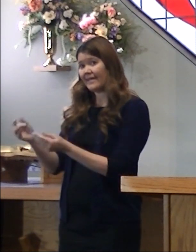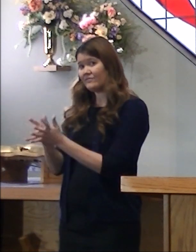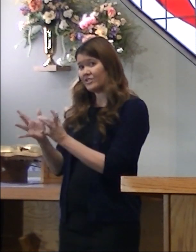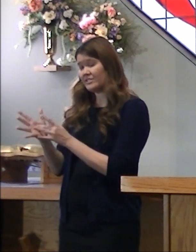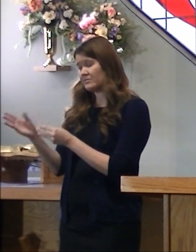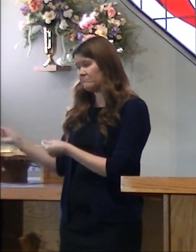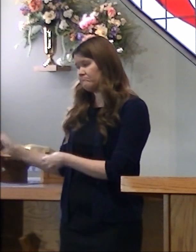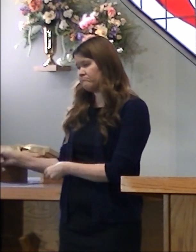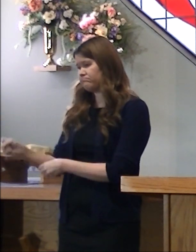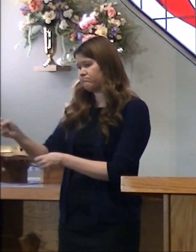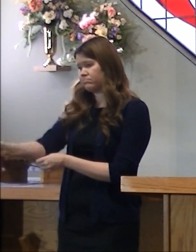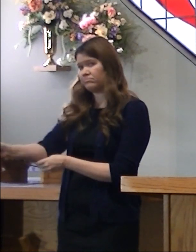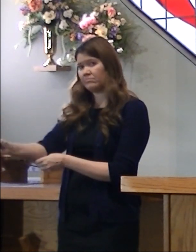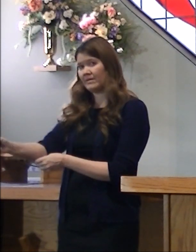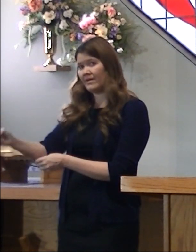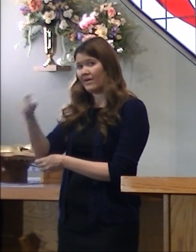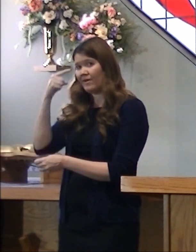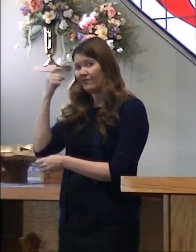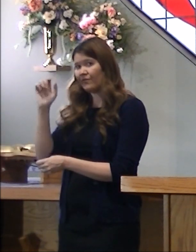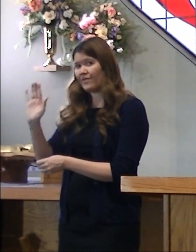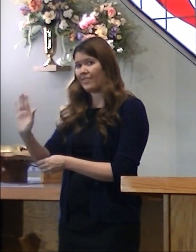to their will.